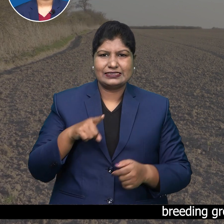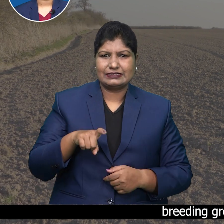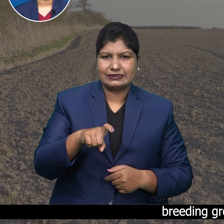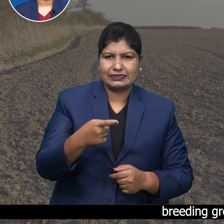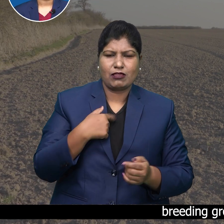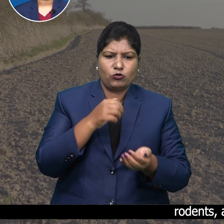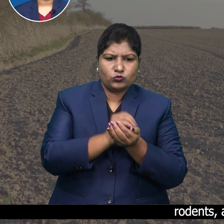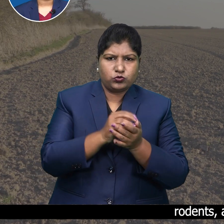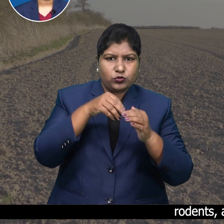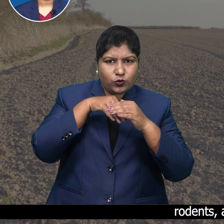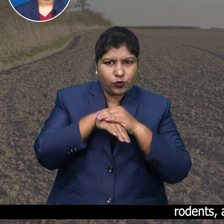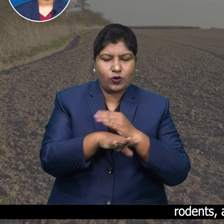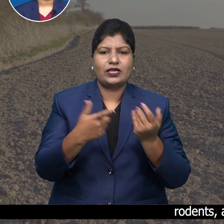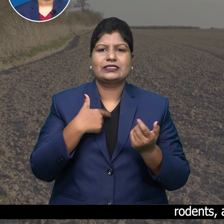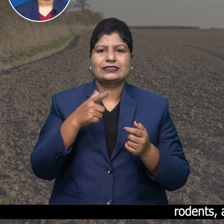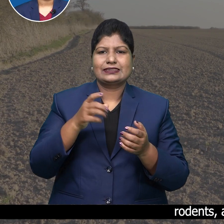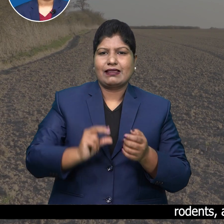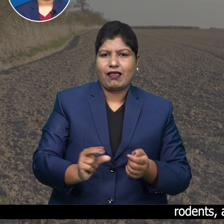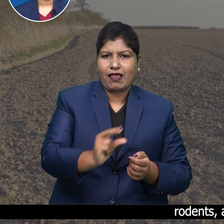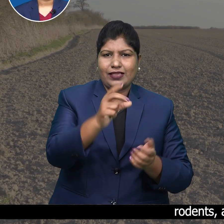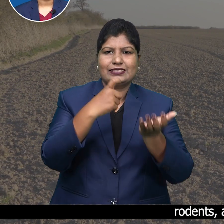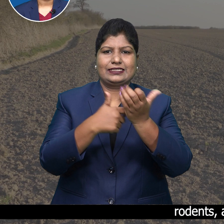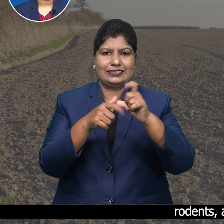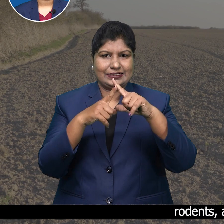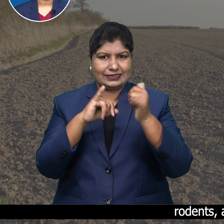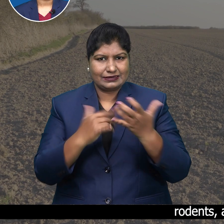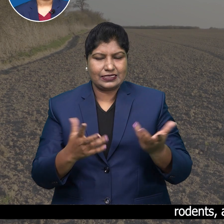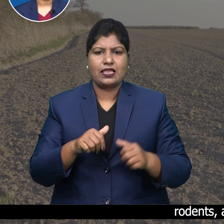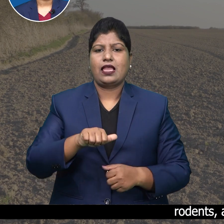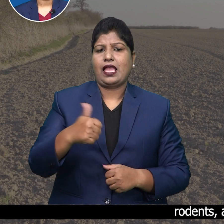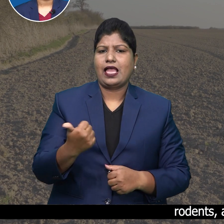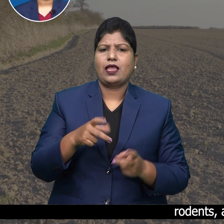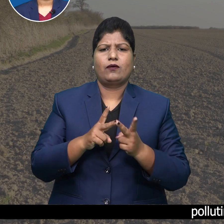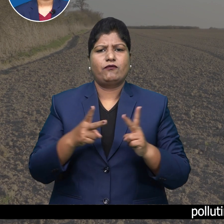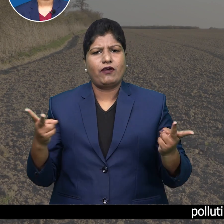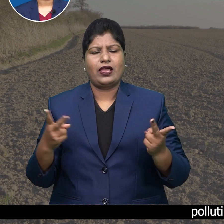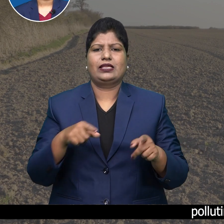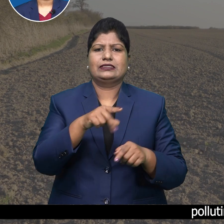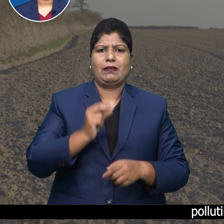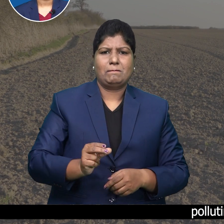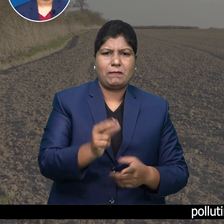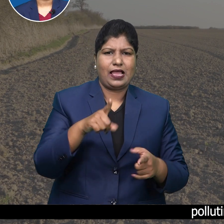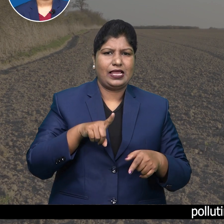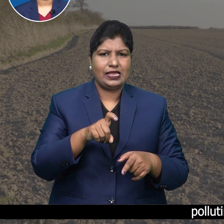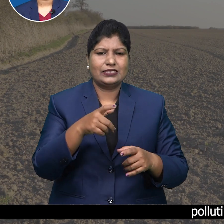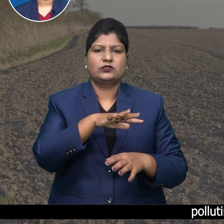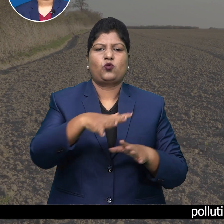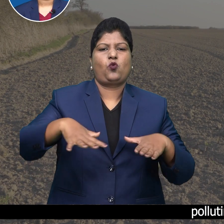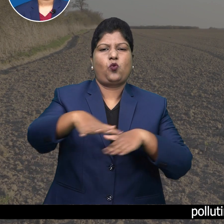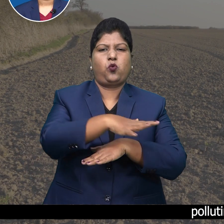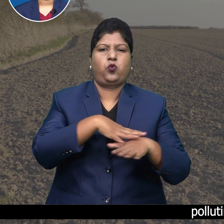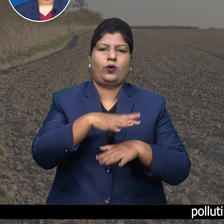insects, rodents, and other pests polluting the land.